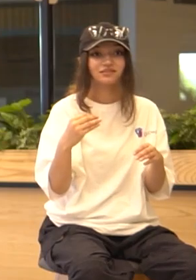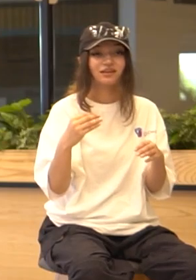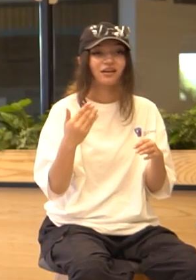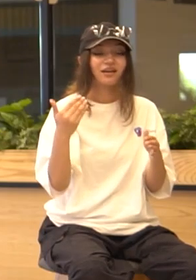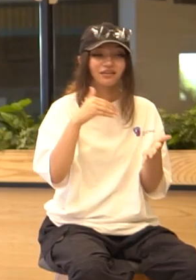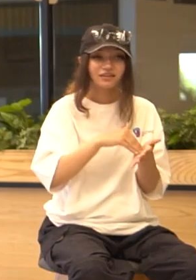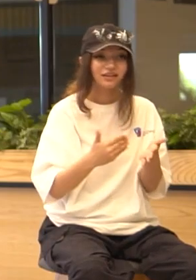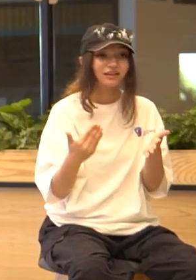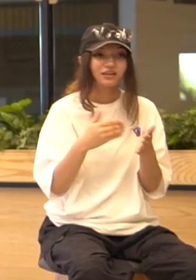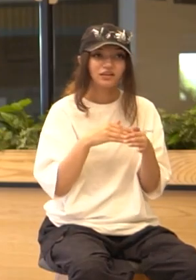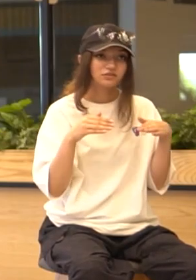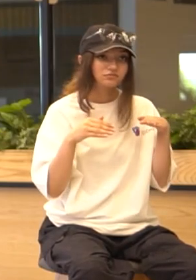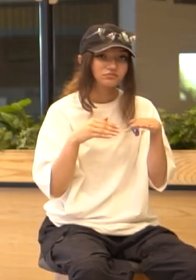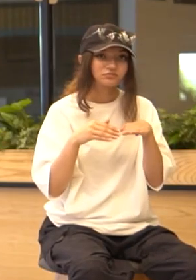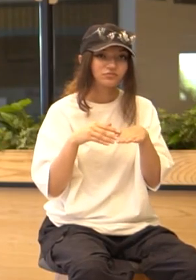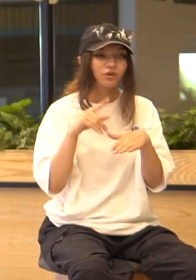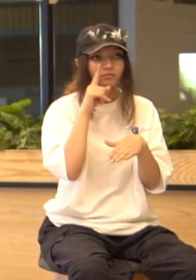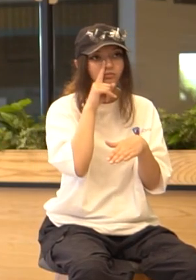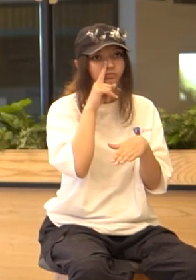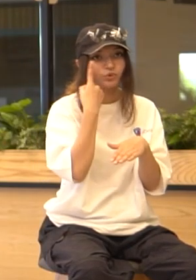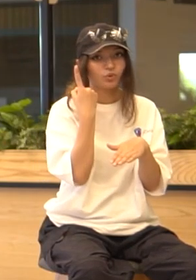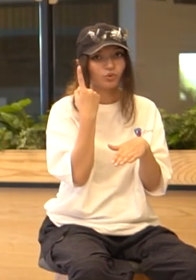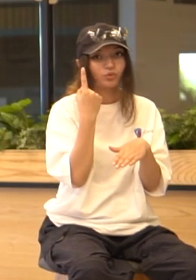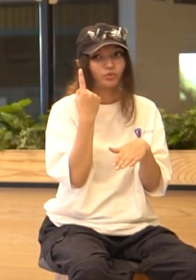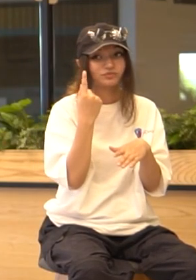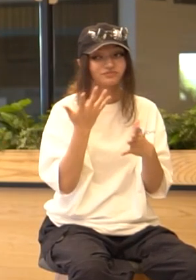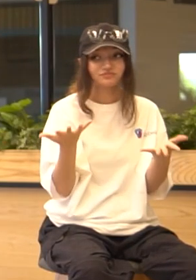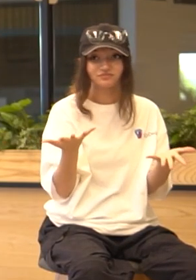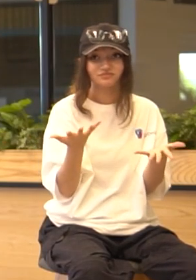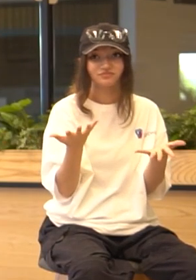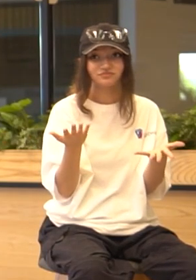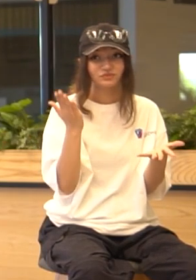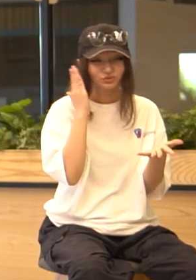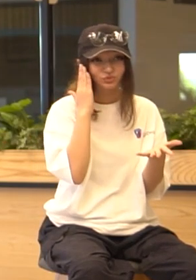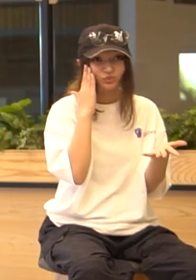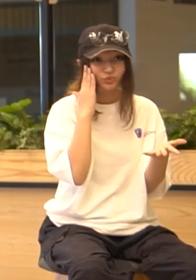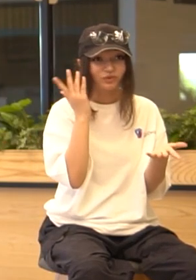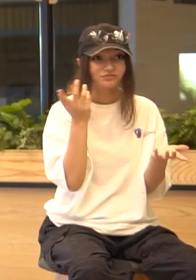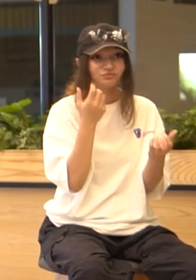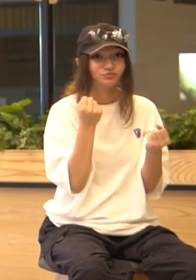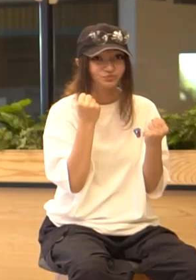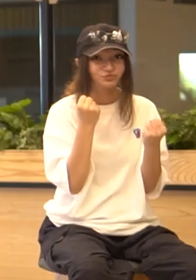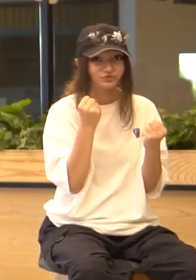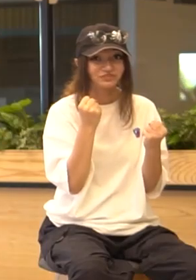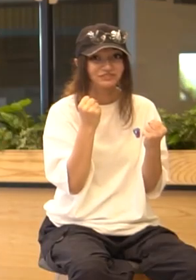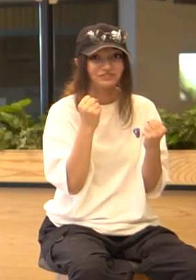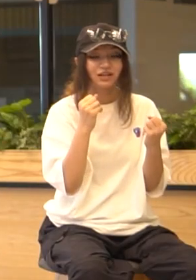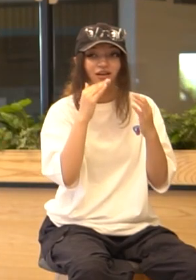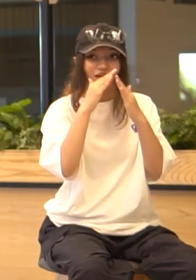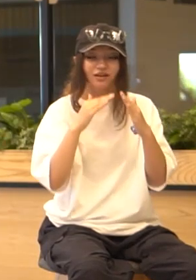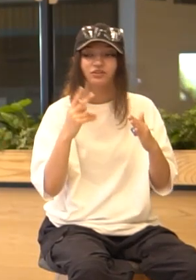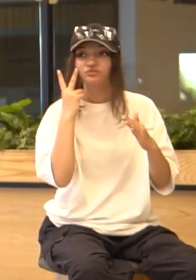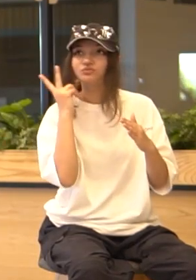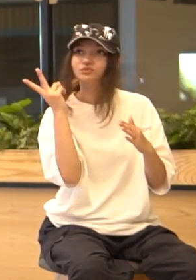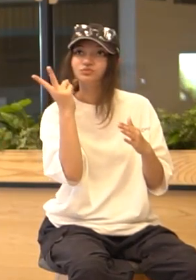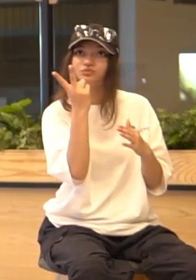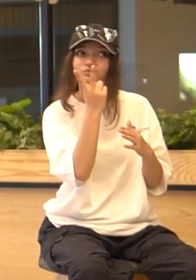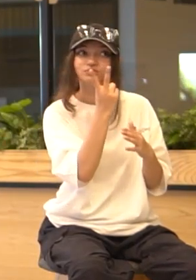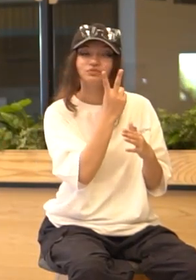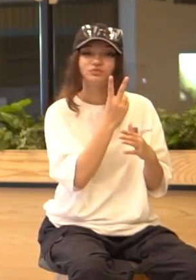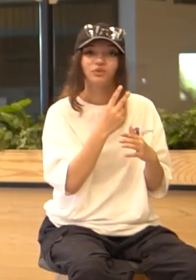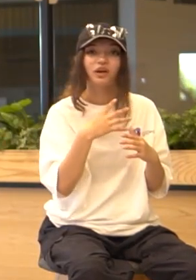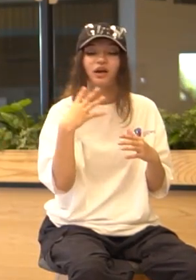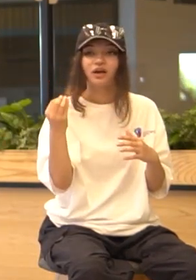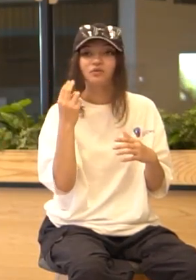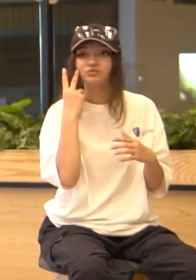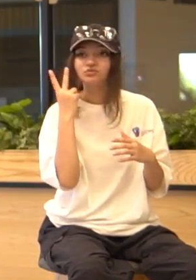day. As you can imagine, it's hard to miss out on the landscape, especially if, like me, you are